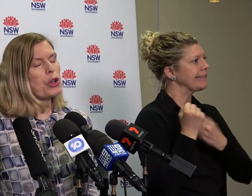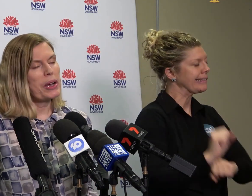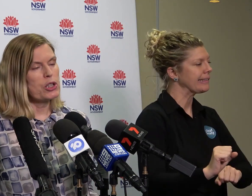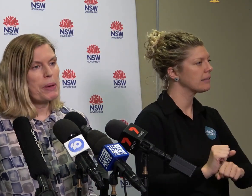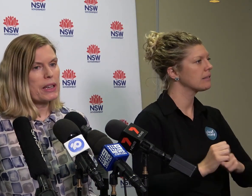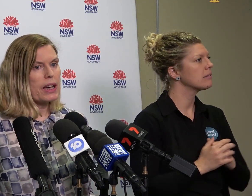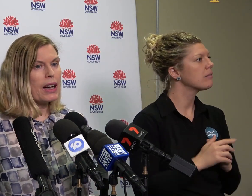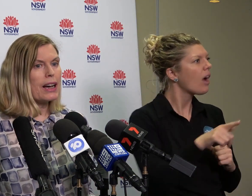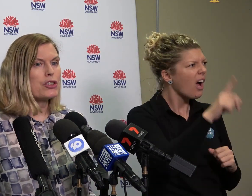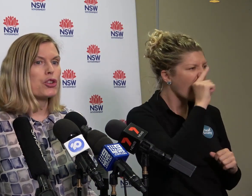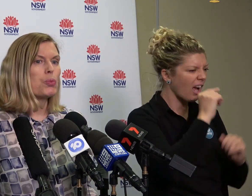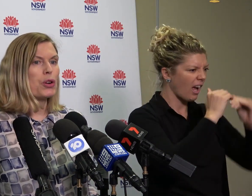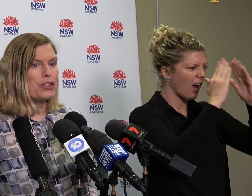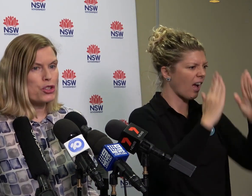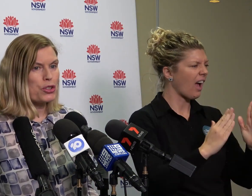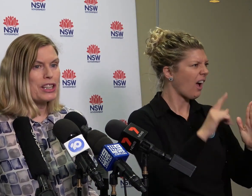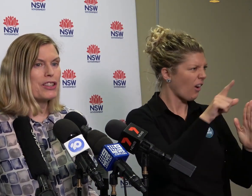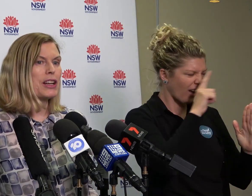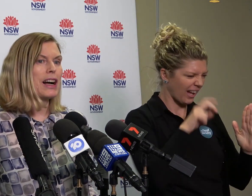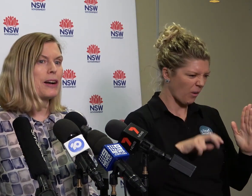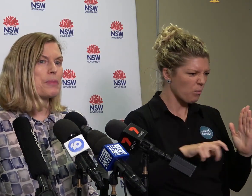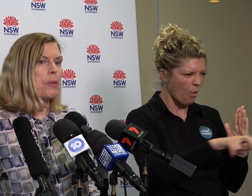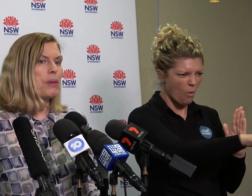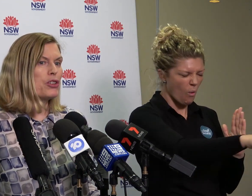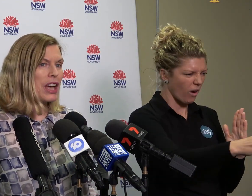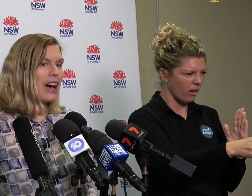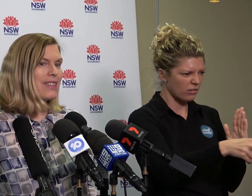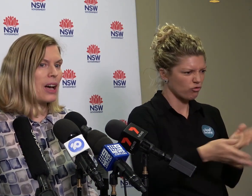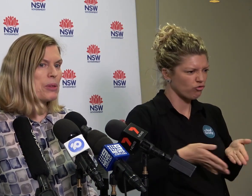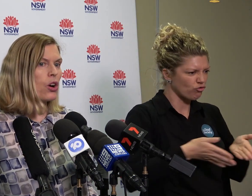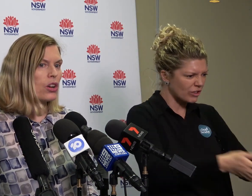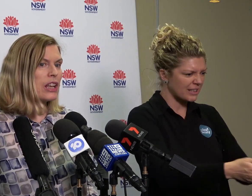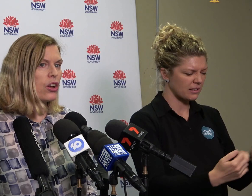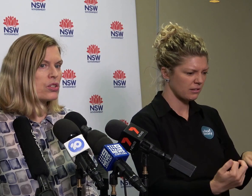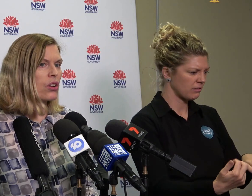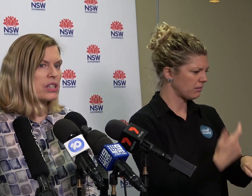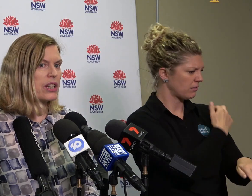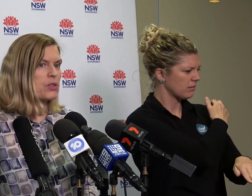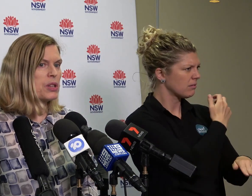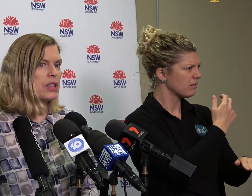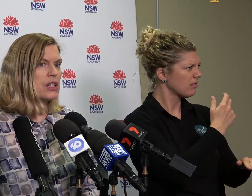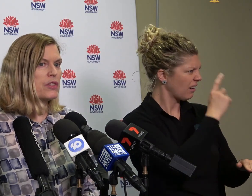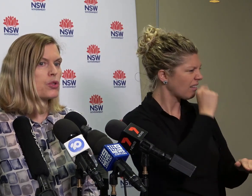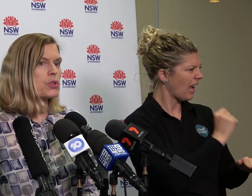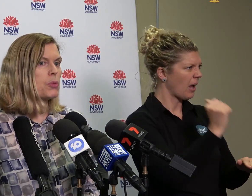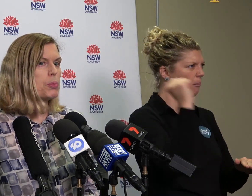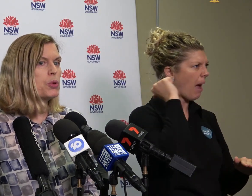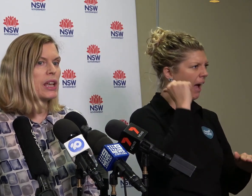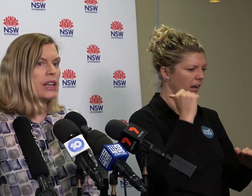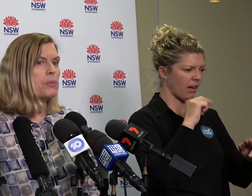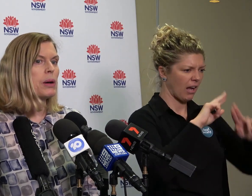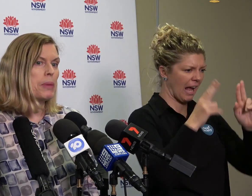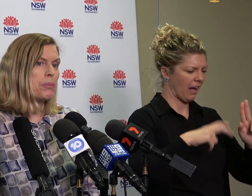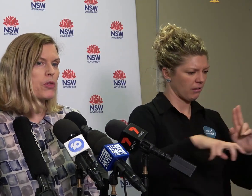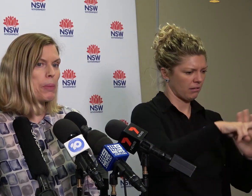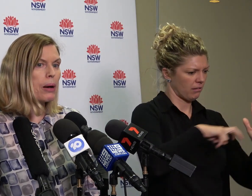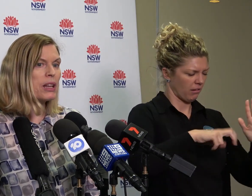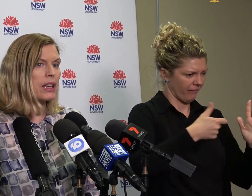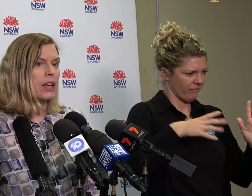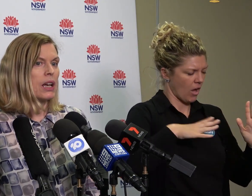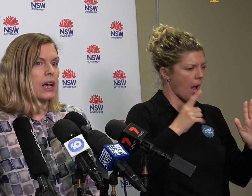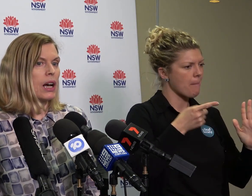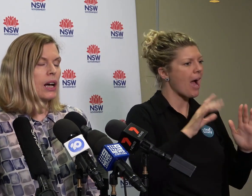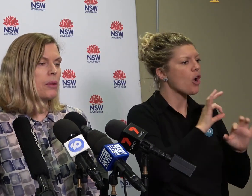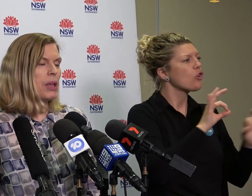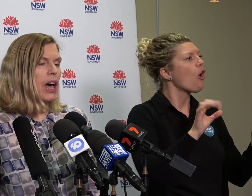you can go out to your backyard, you can walk in the street, but you can't come in close contact with individuals that would put any member of the